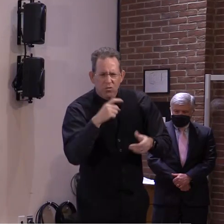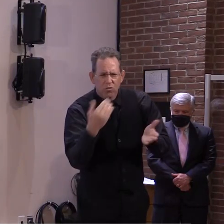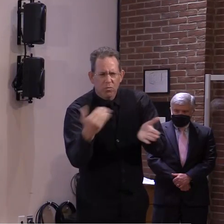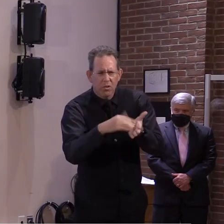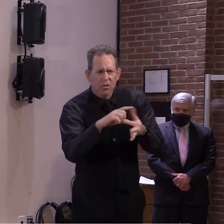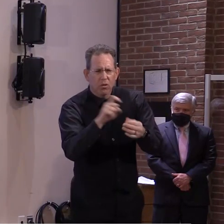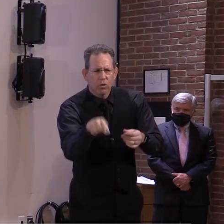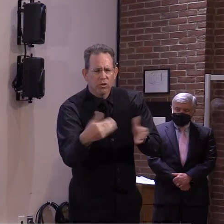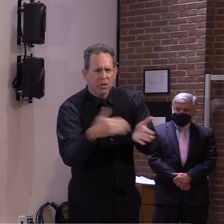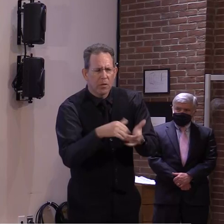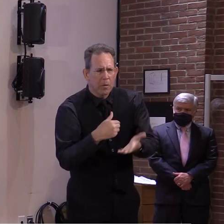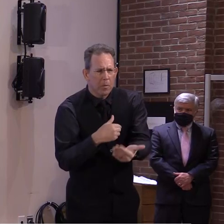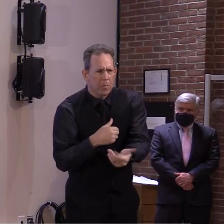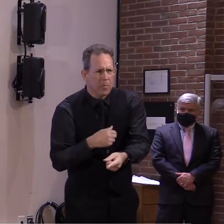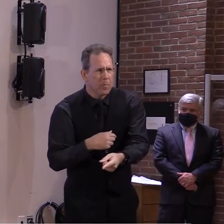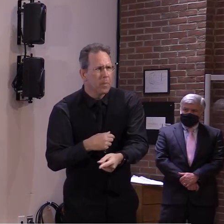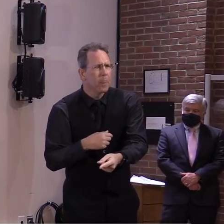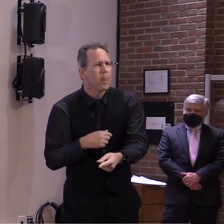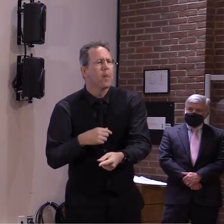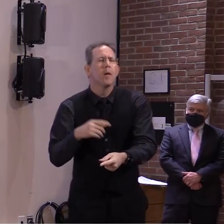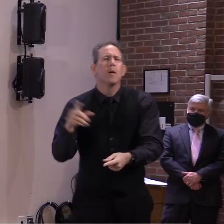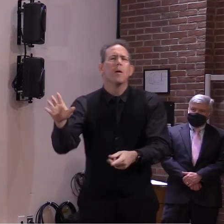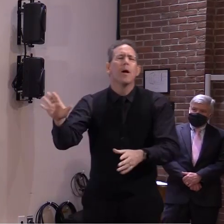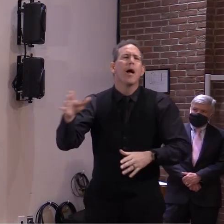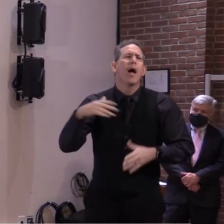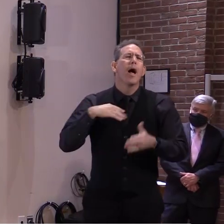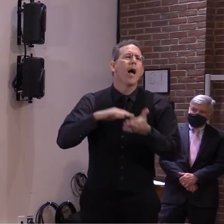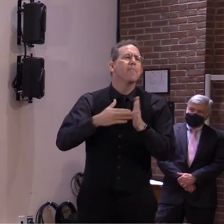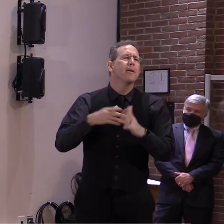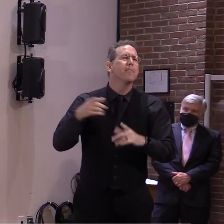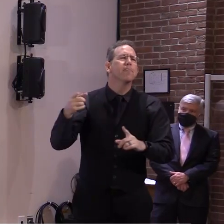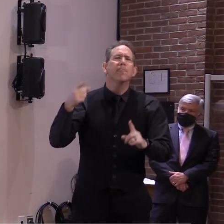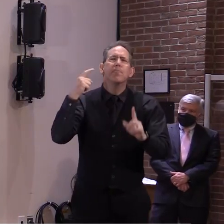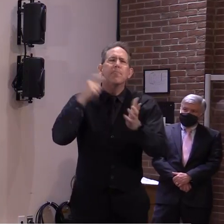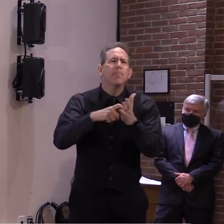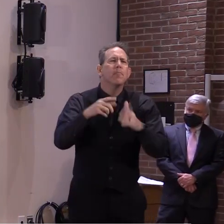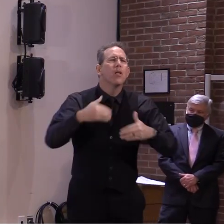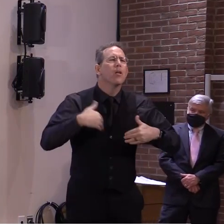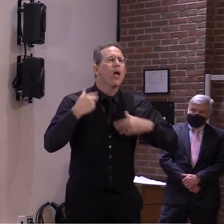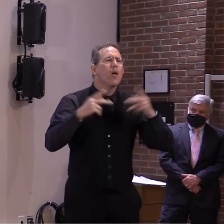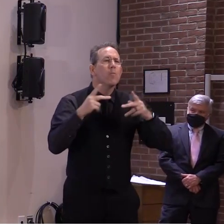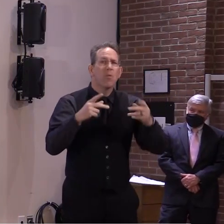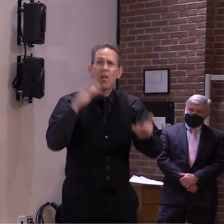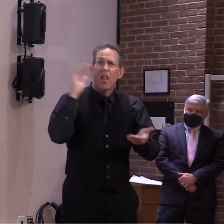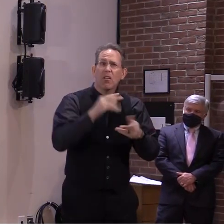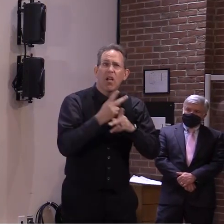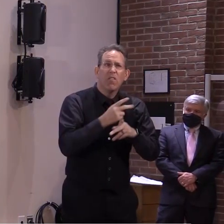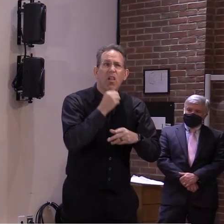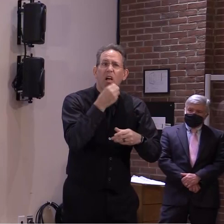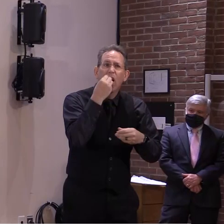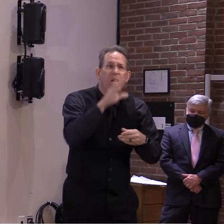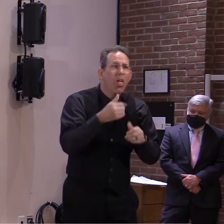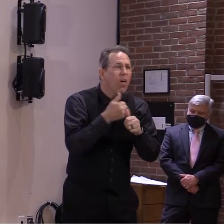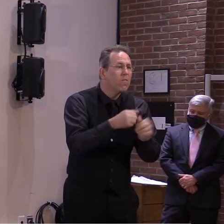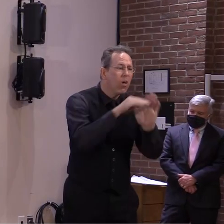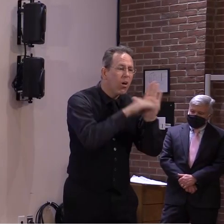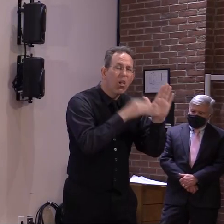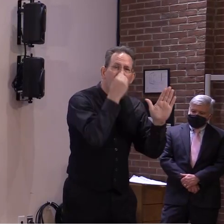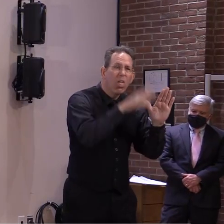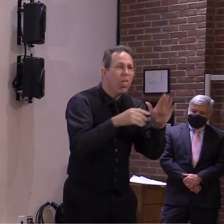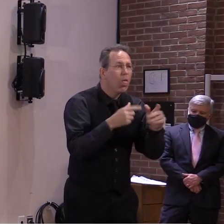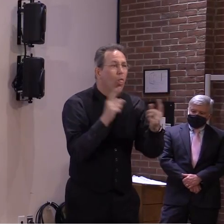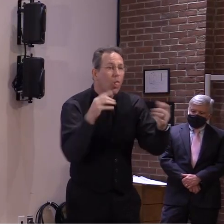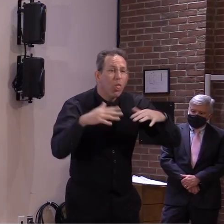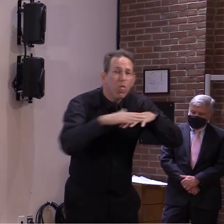Letting up their guard and being less cautious about gathering and following the guidelines. I mean, I'm just wondering if you've seen, you've